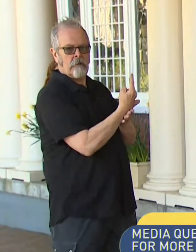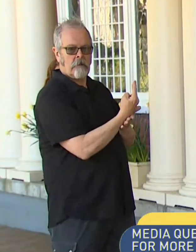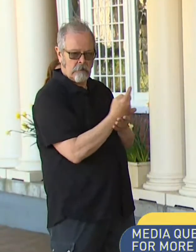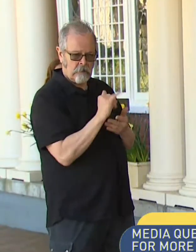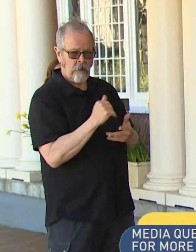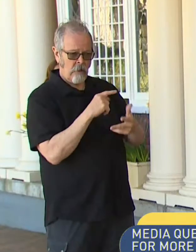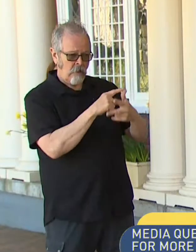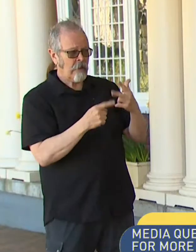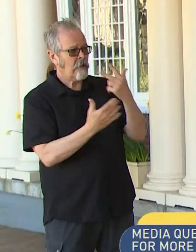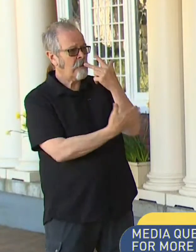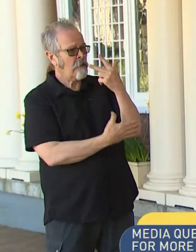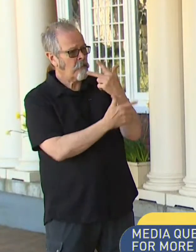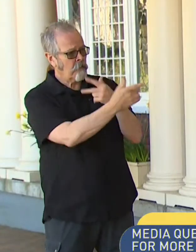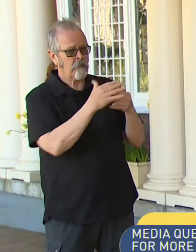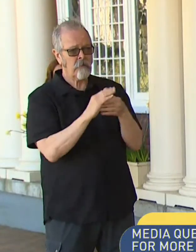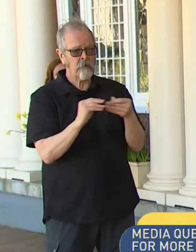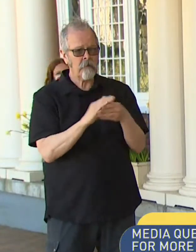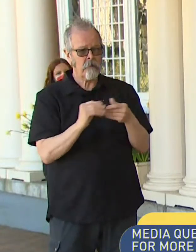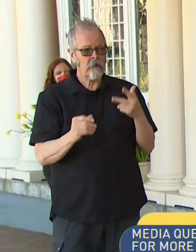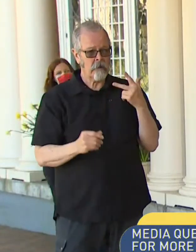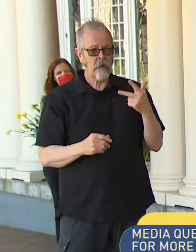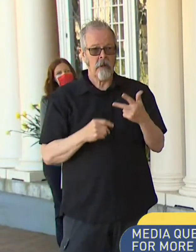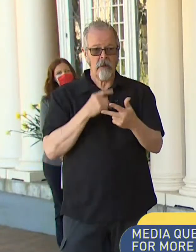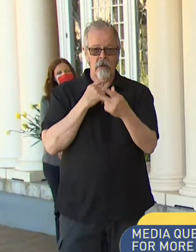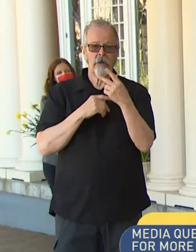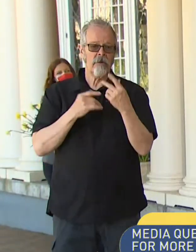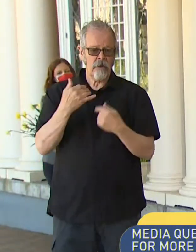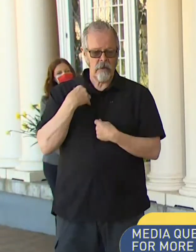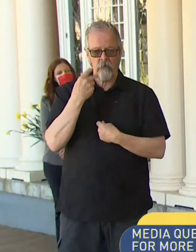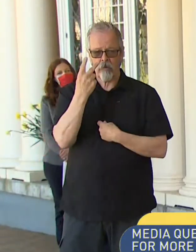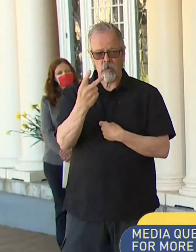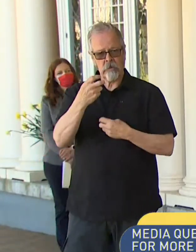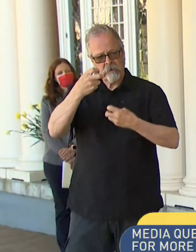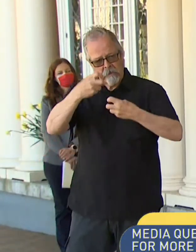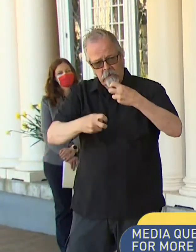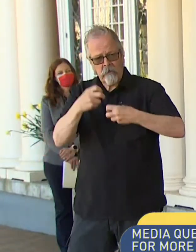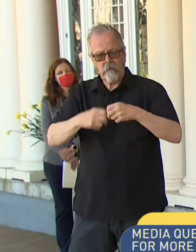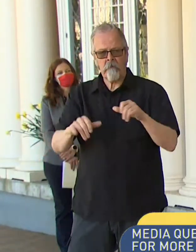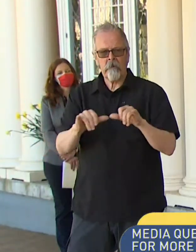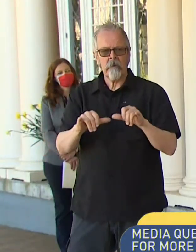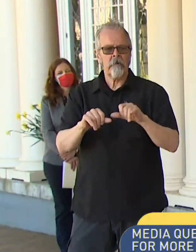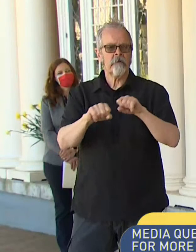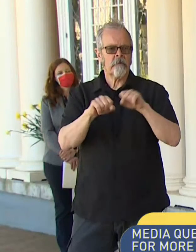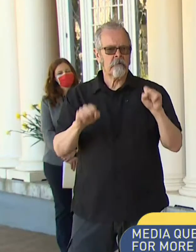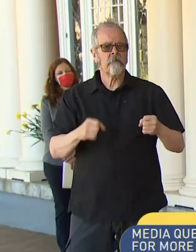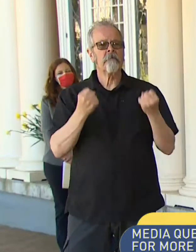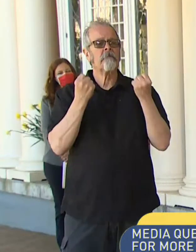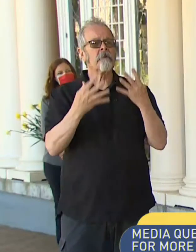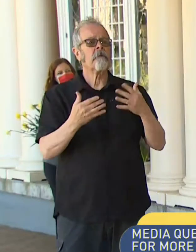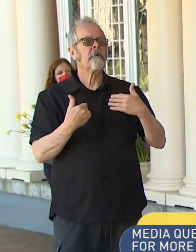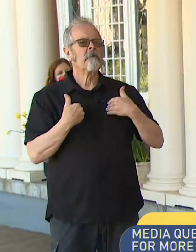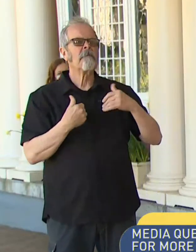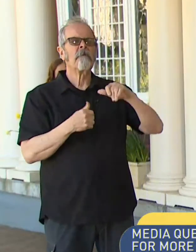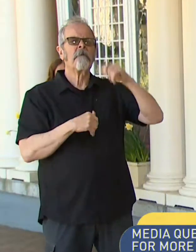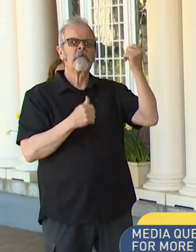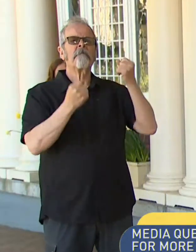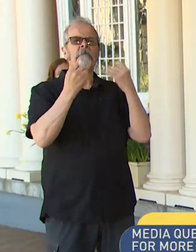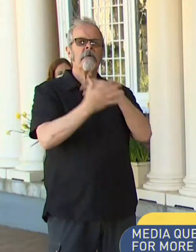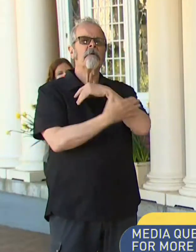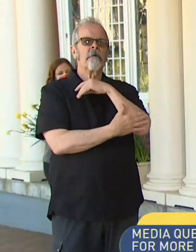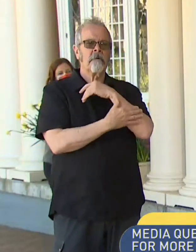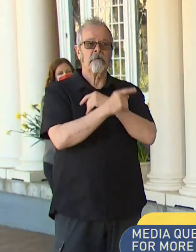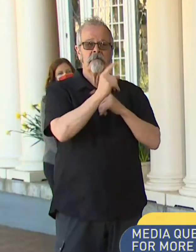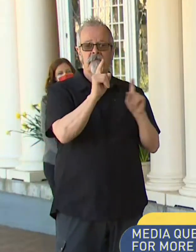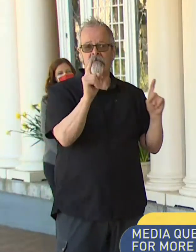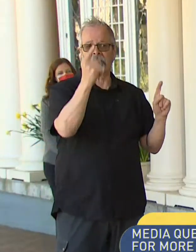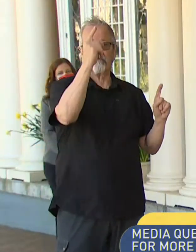obviously had 2 difficulties in 2 of the metrics. There are a variety of other counties, well, many counties where this is going up, where these numbers